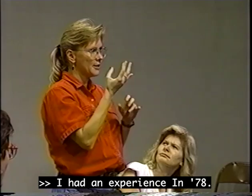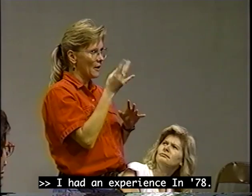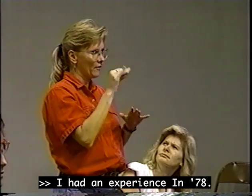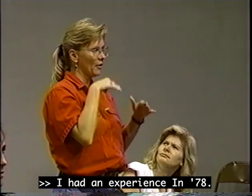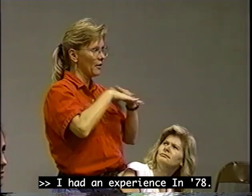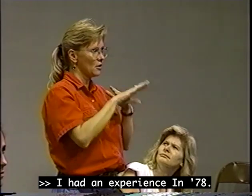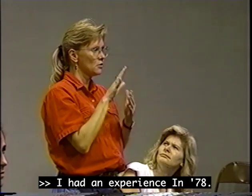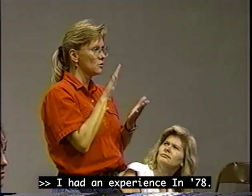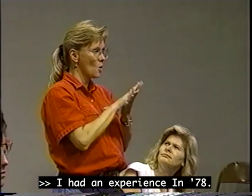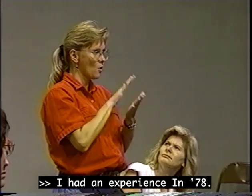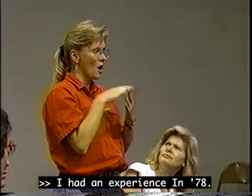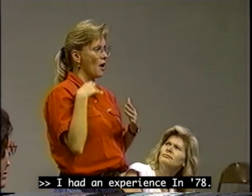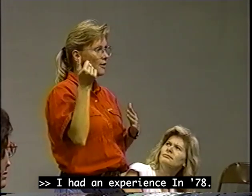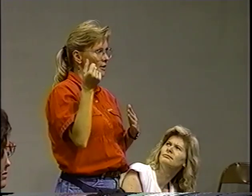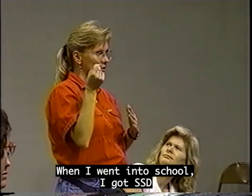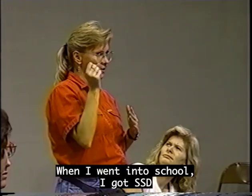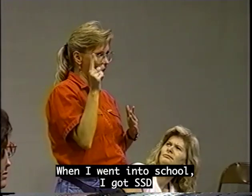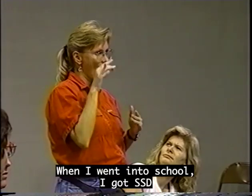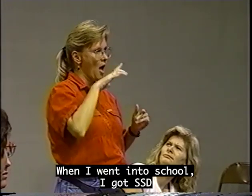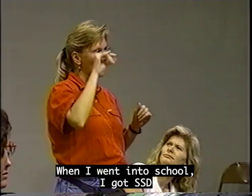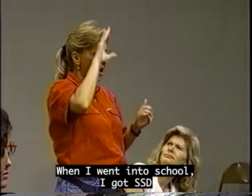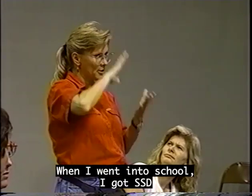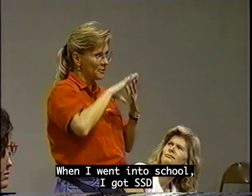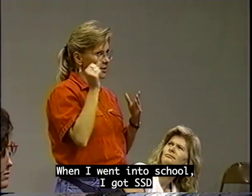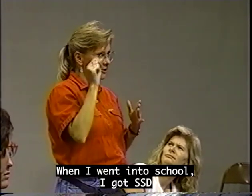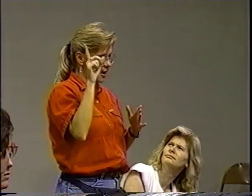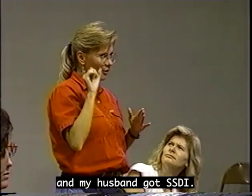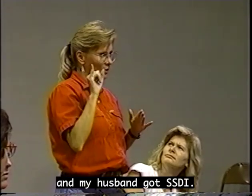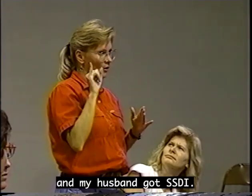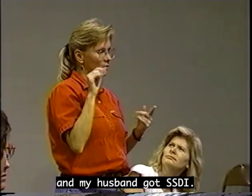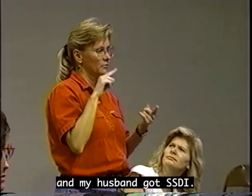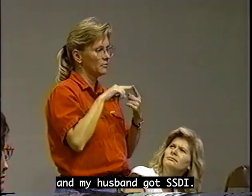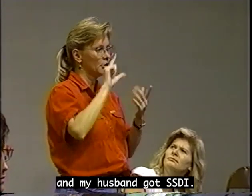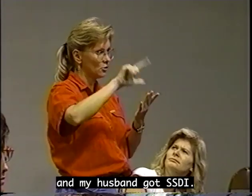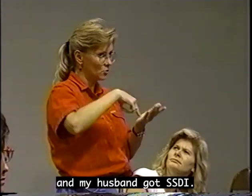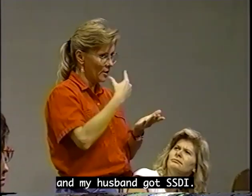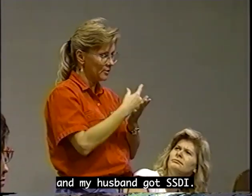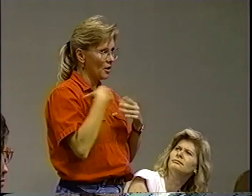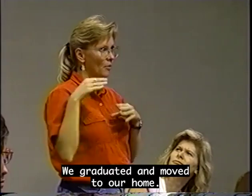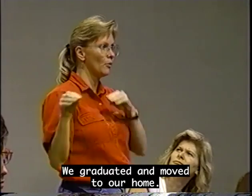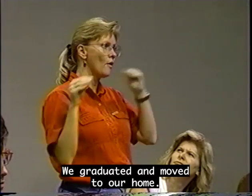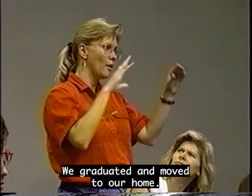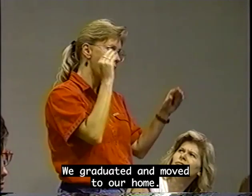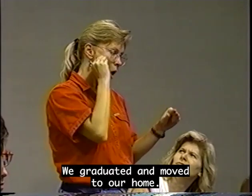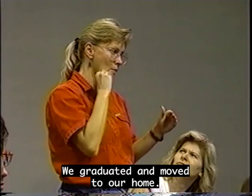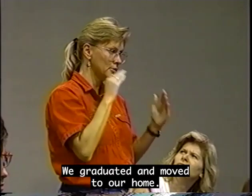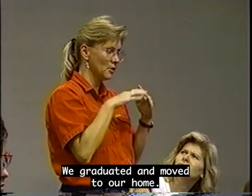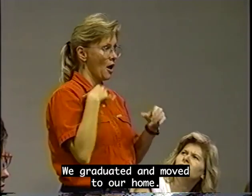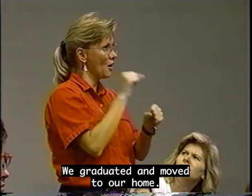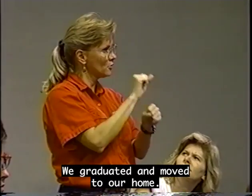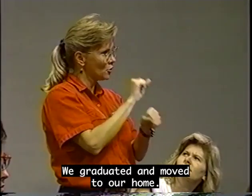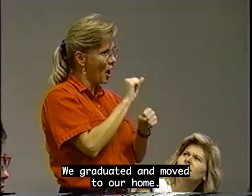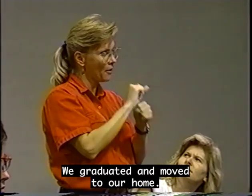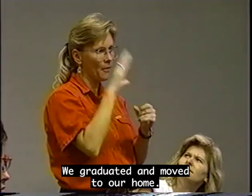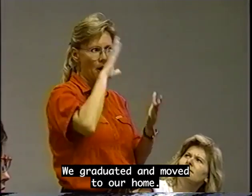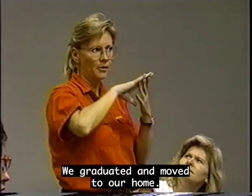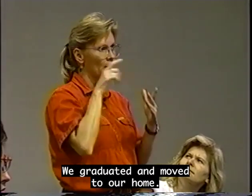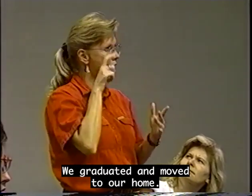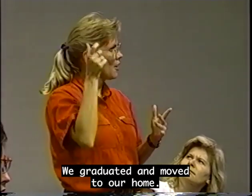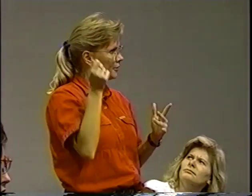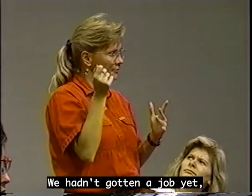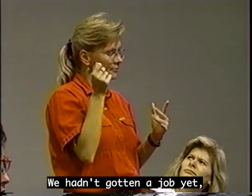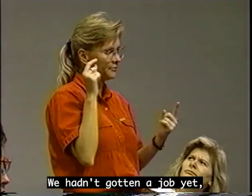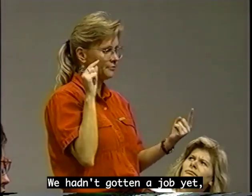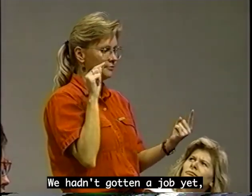I have an experience in '78 when I went into school. I got SSD and my husband got SSDI. We graduated and moved to our